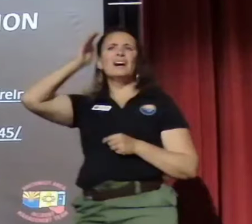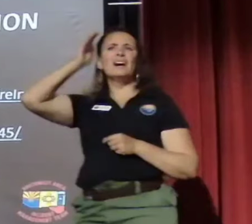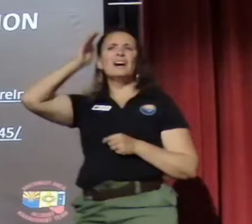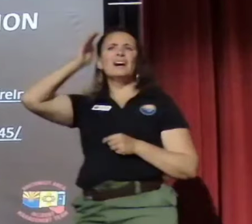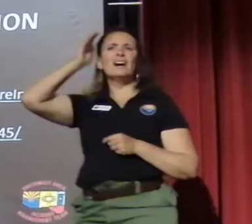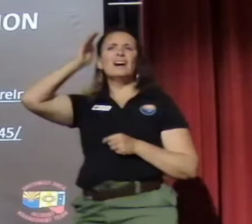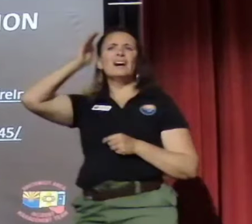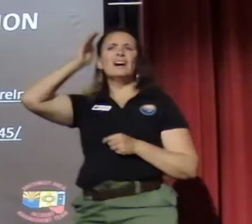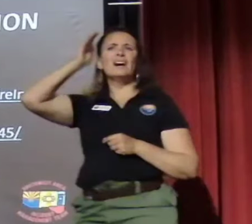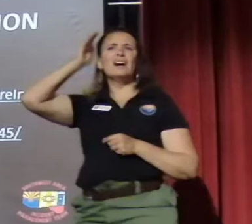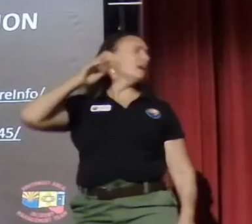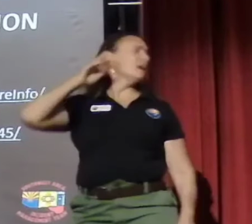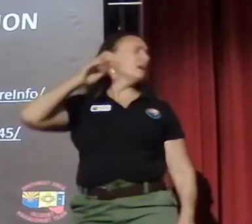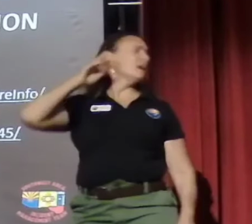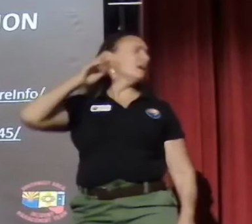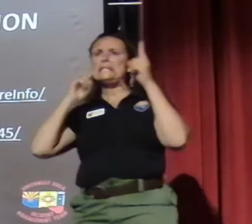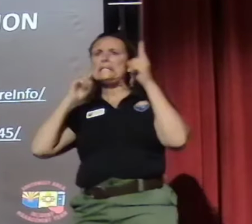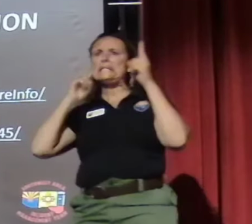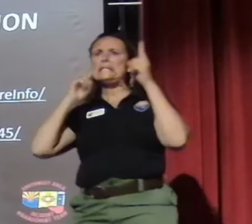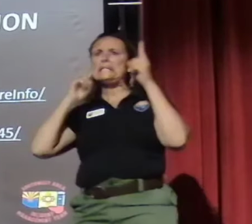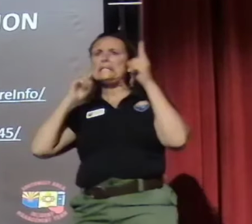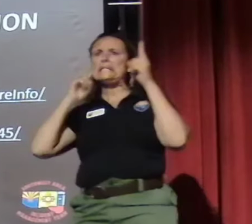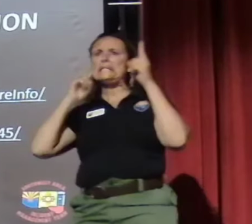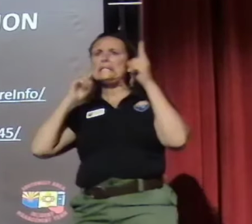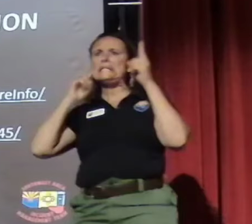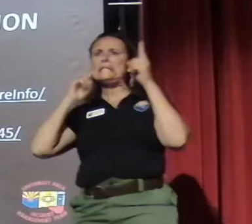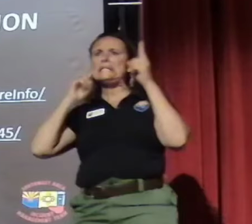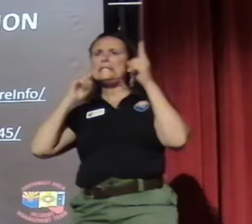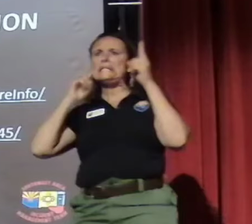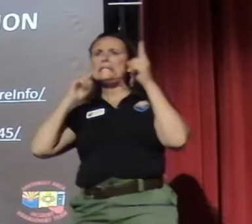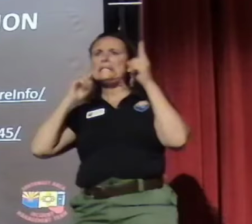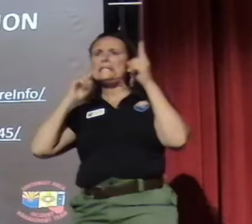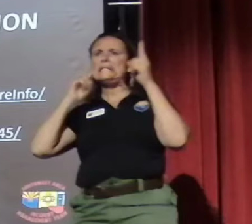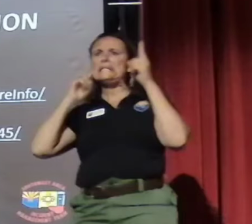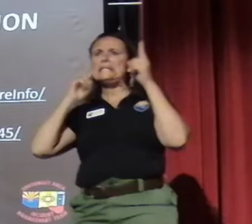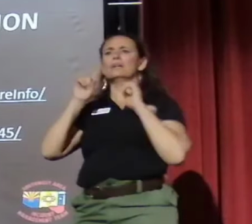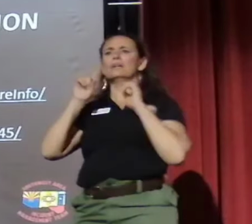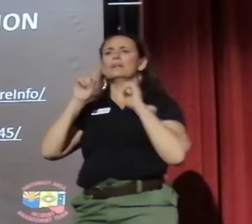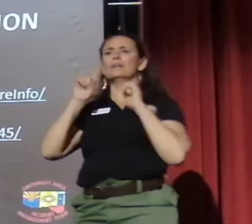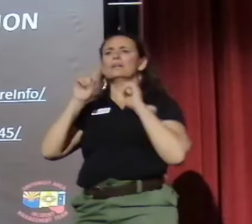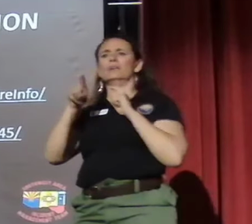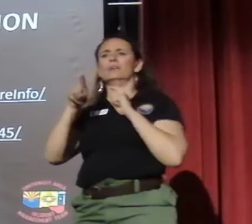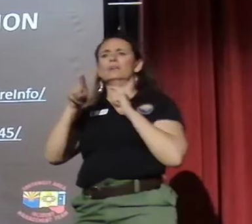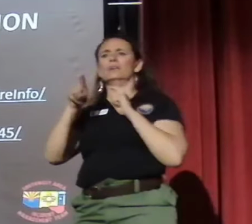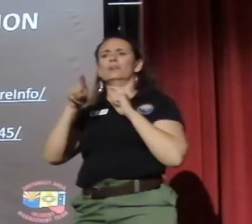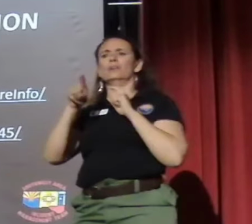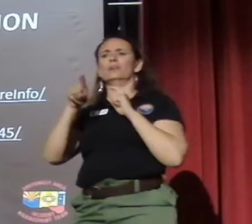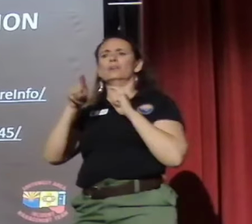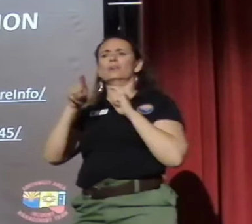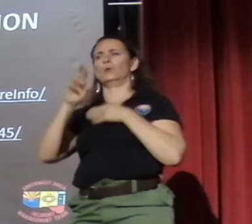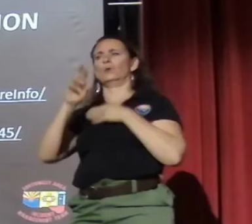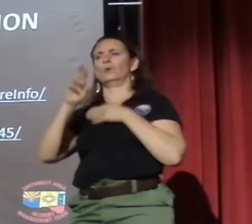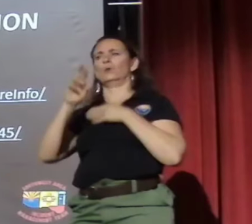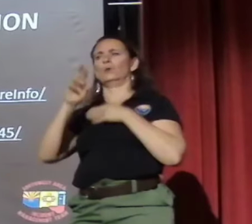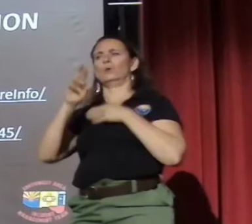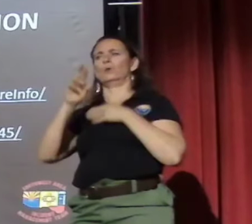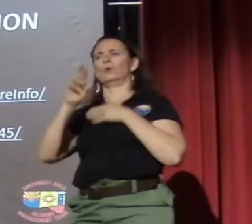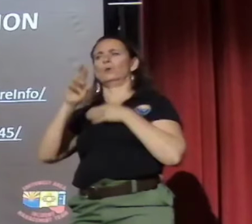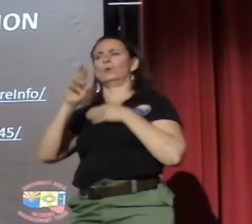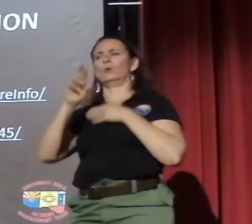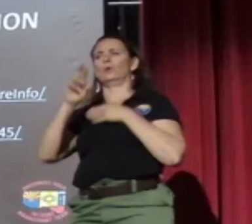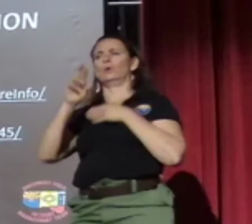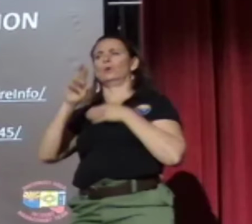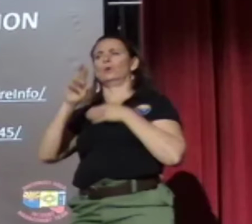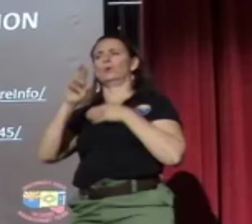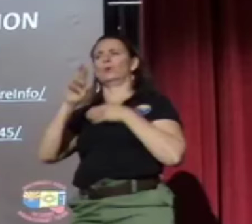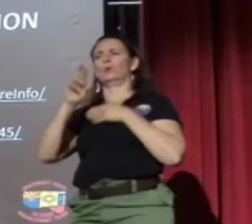So I hear a lot of folks asking the question specifically, what is the risk at this moment? Low,